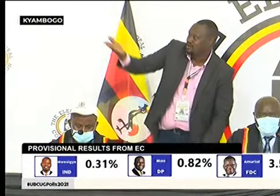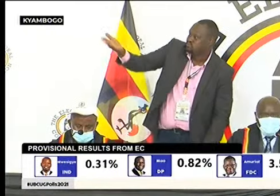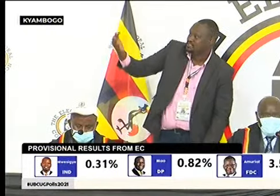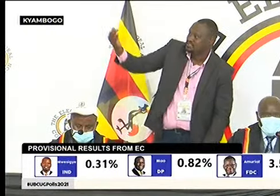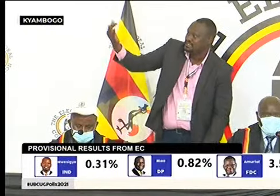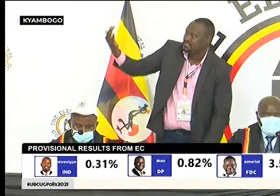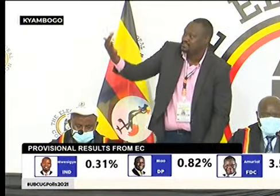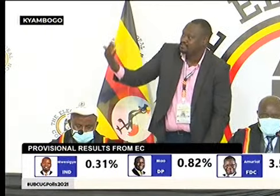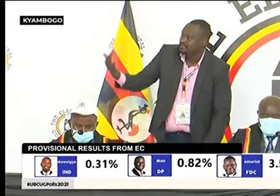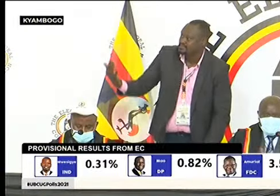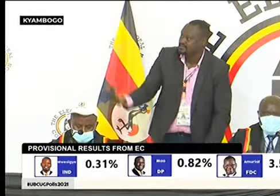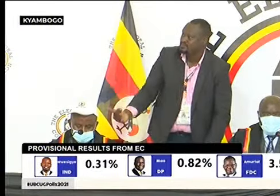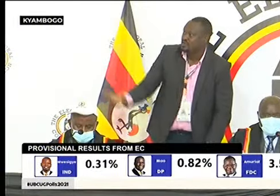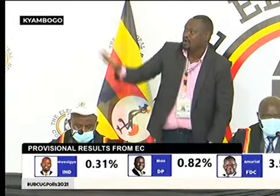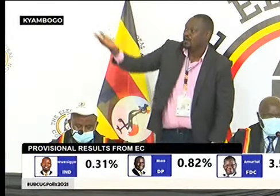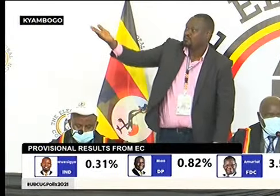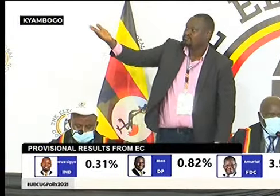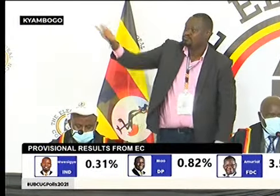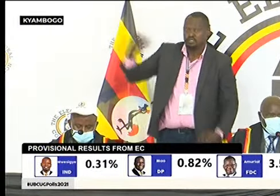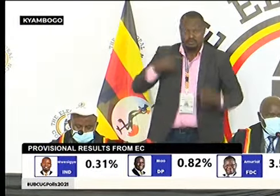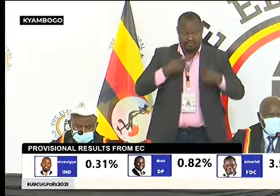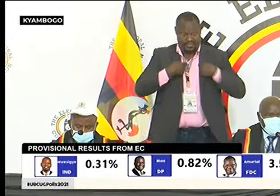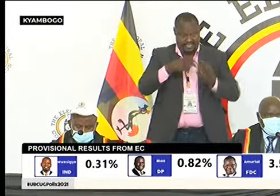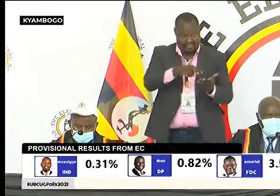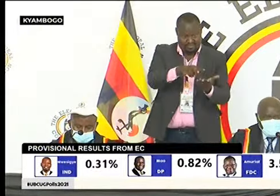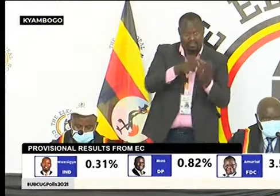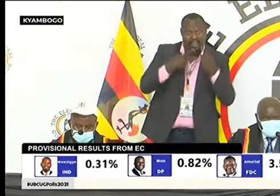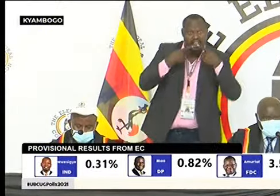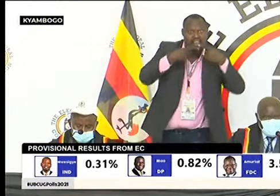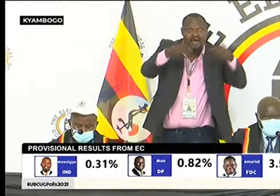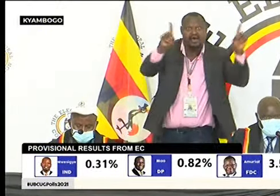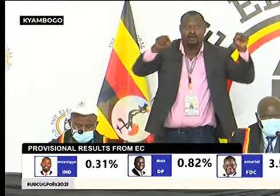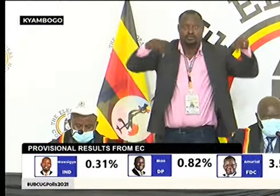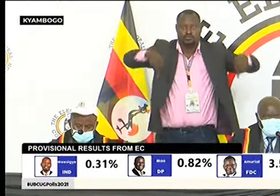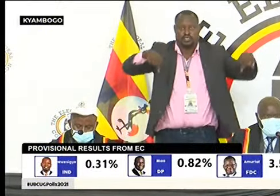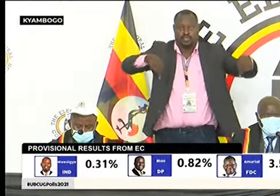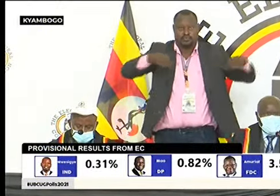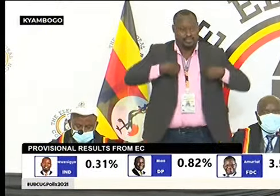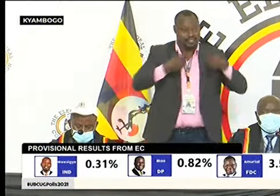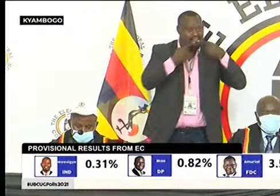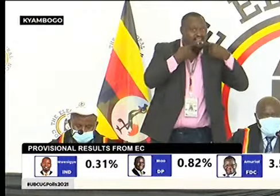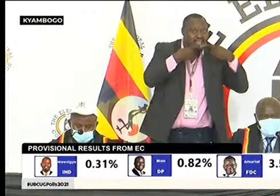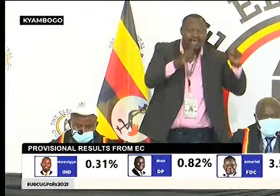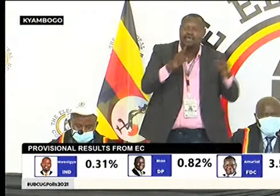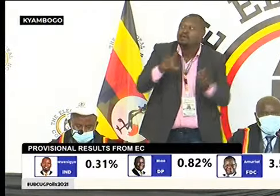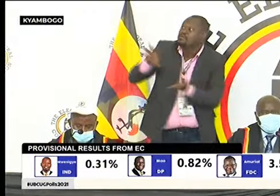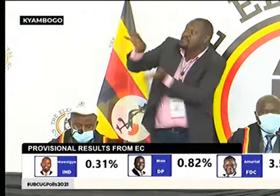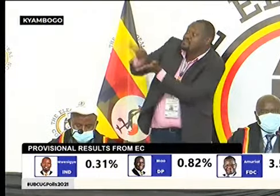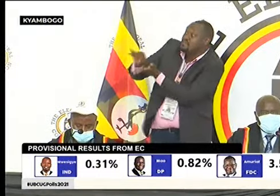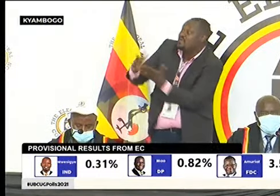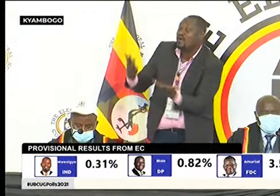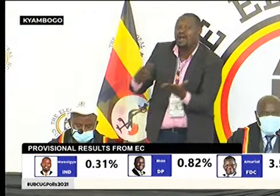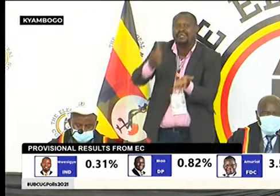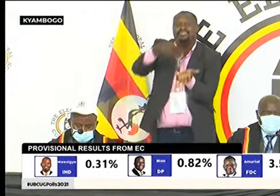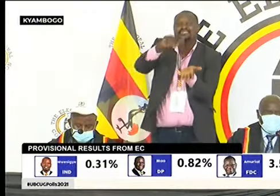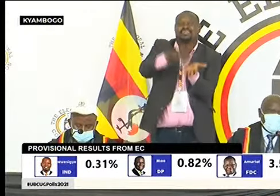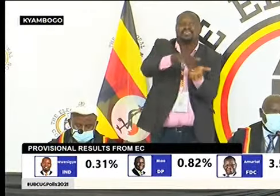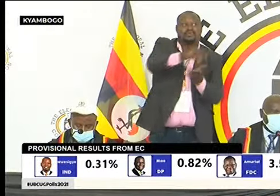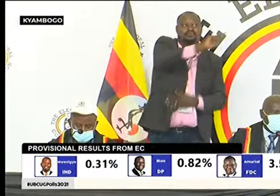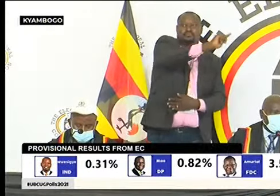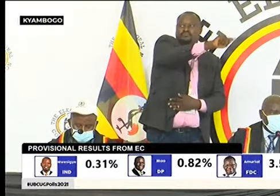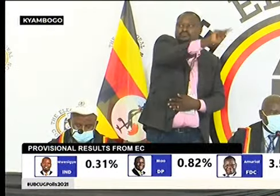screening here, that I'm reading out to the nation, were generated from those polling